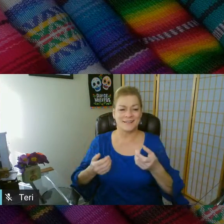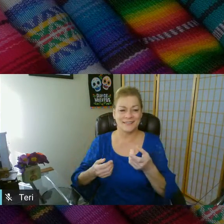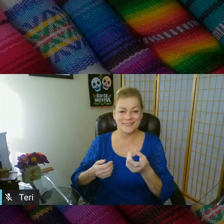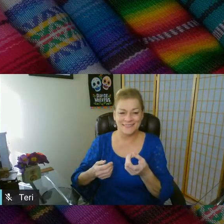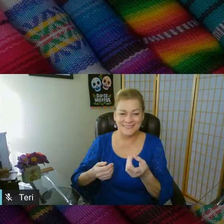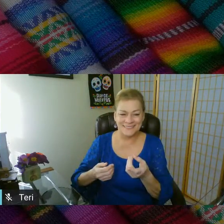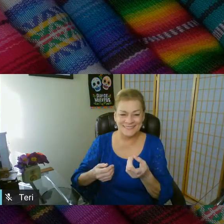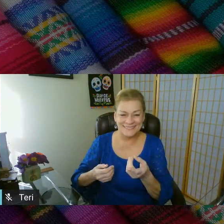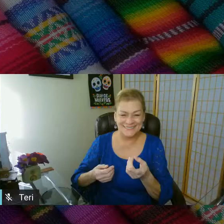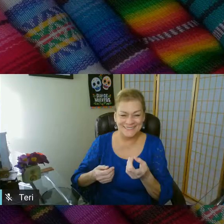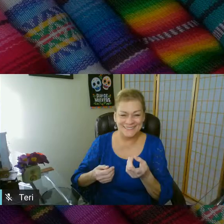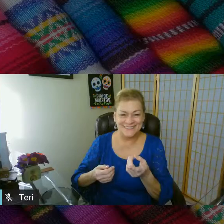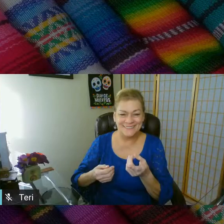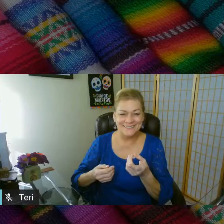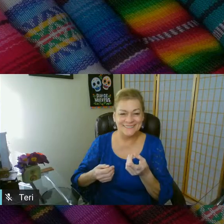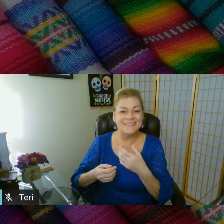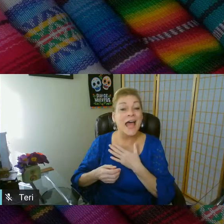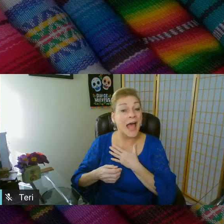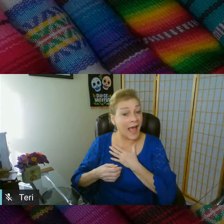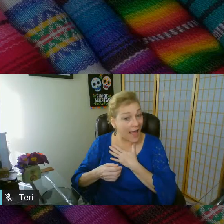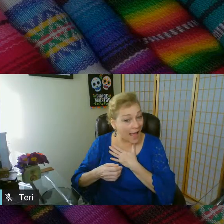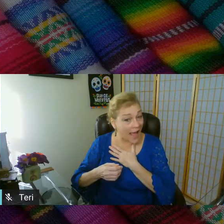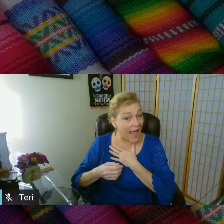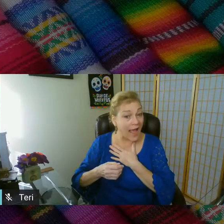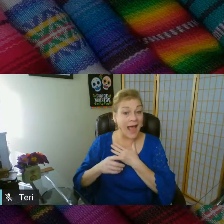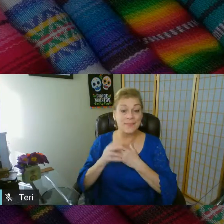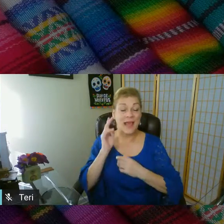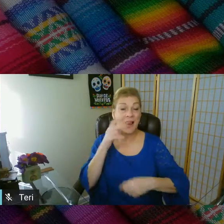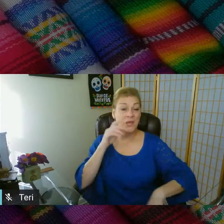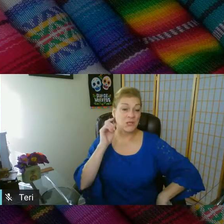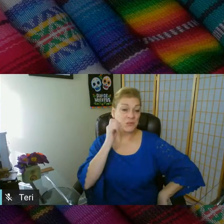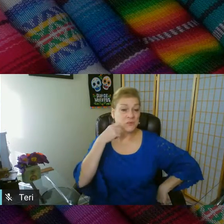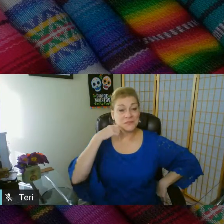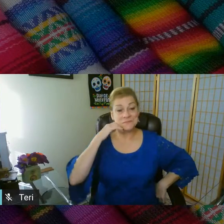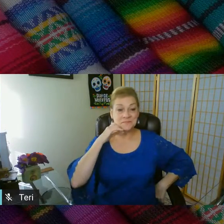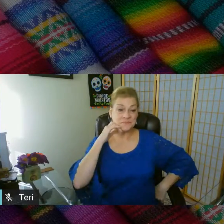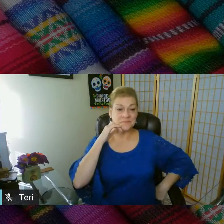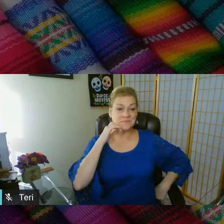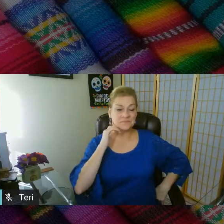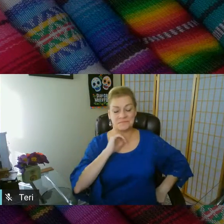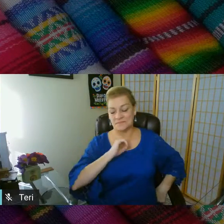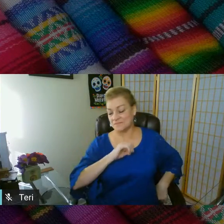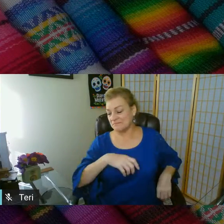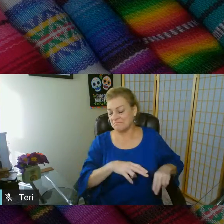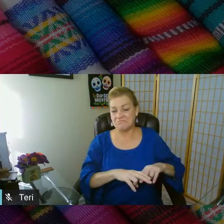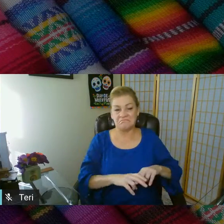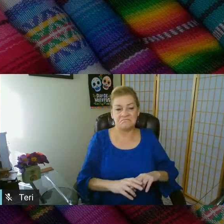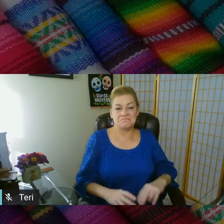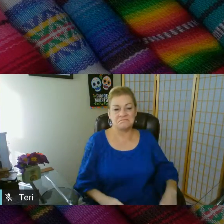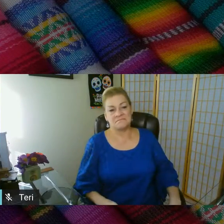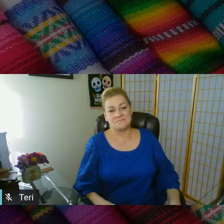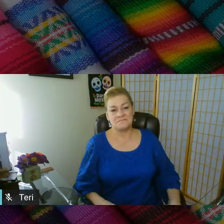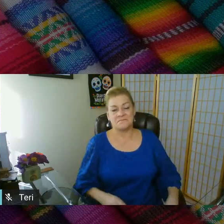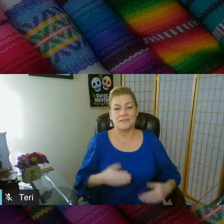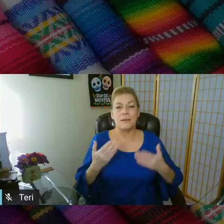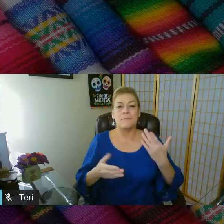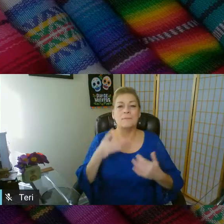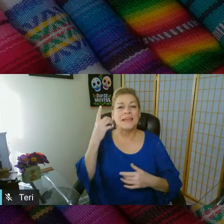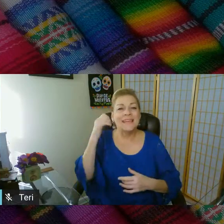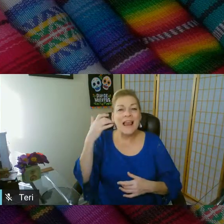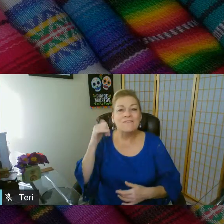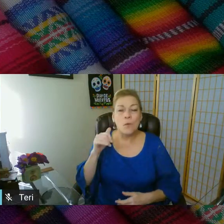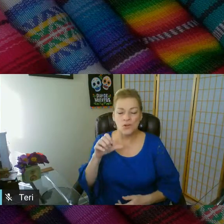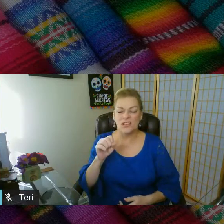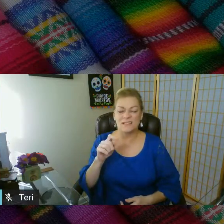can hold it closer. And they're just looking very cool, sitting on the back of the car, and probably in Stockton, California, somewhere